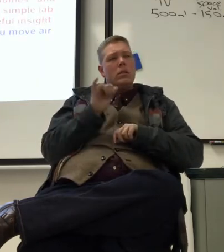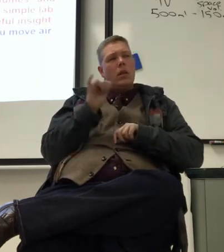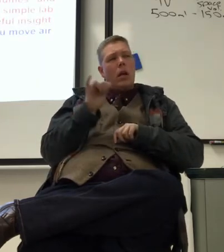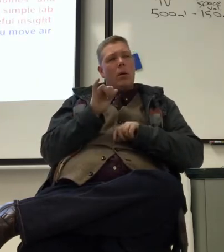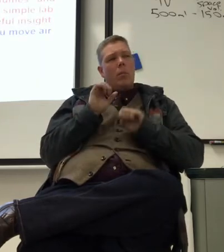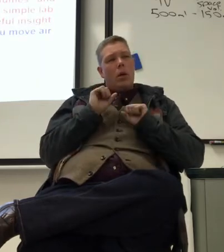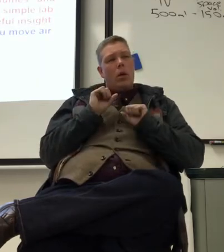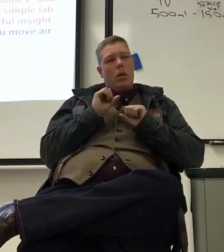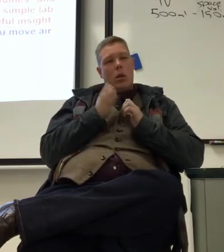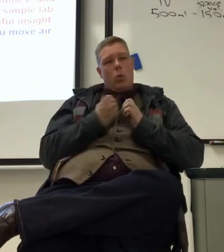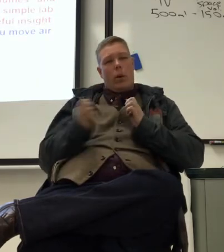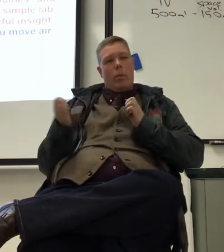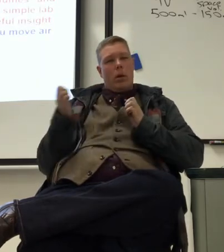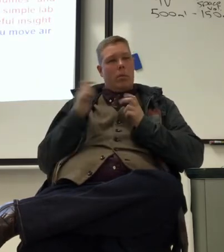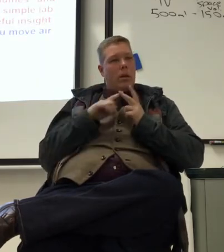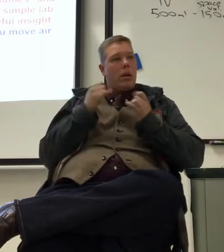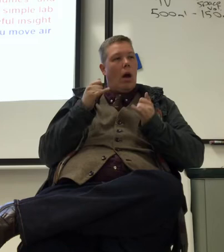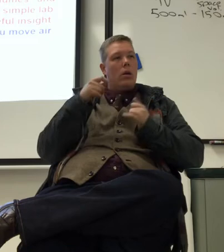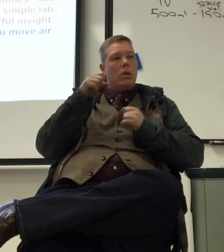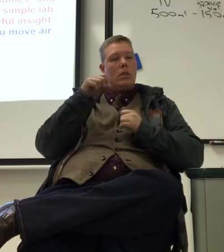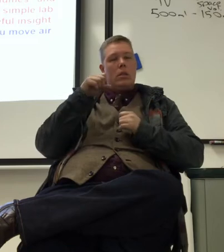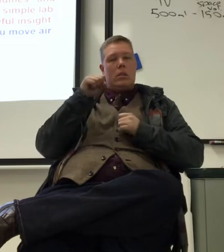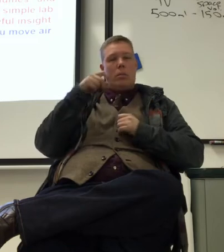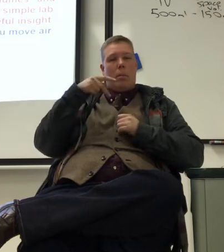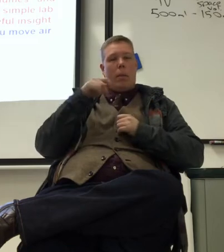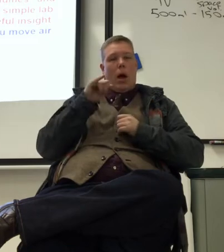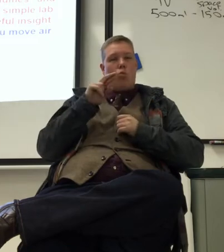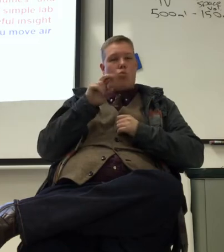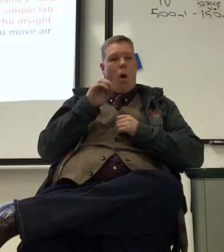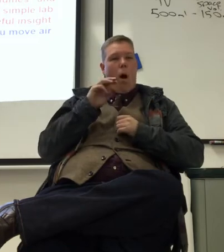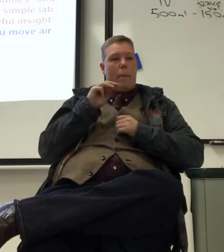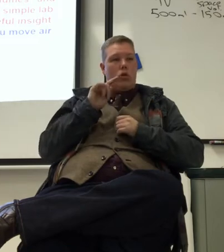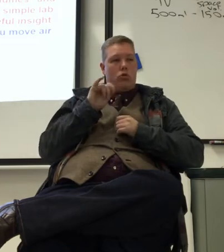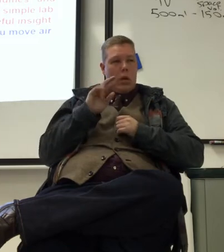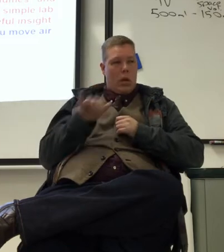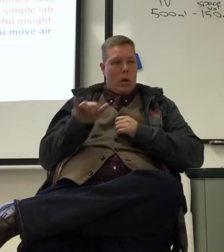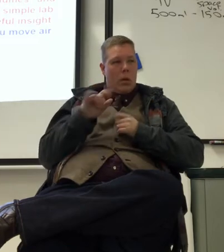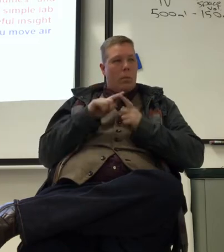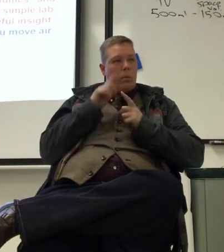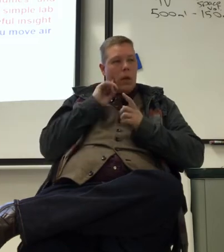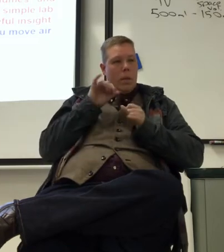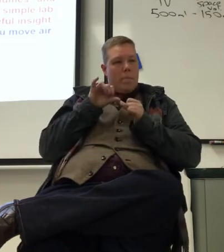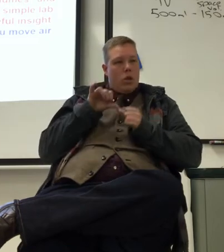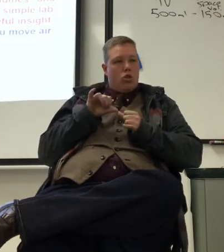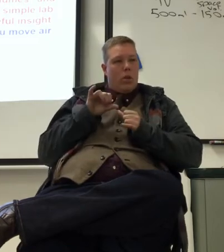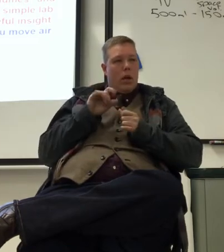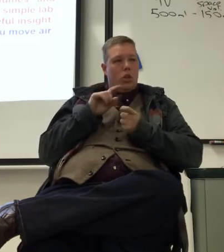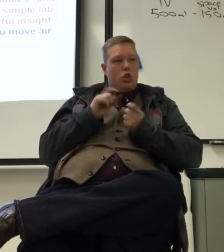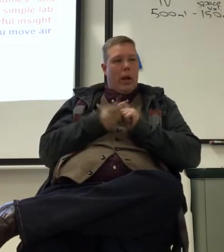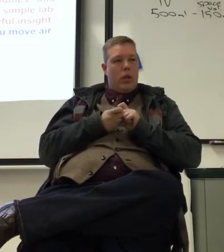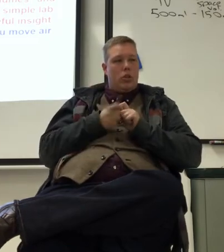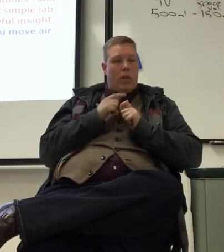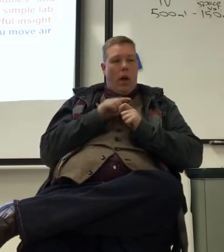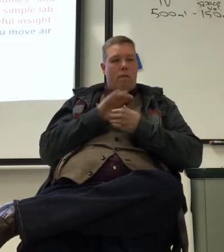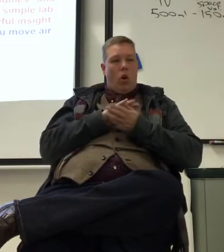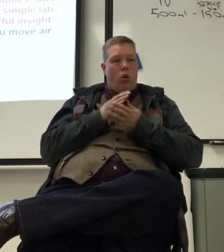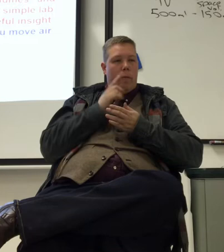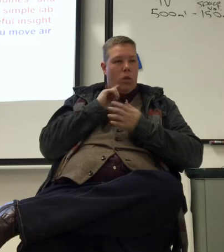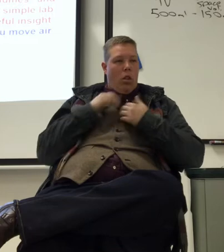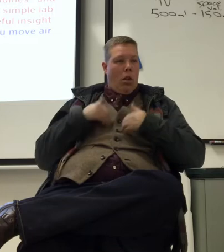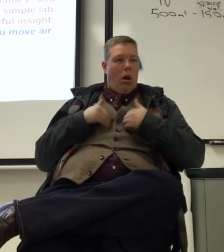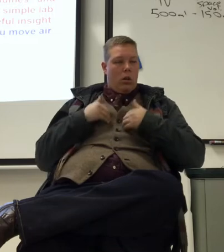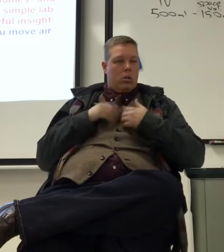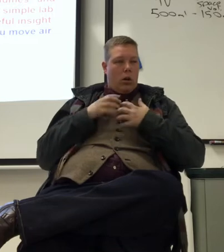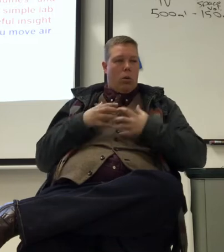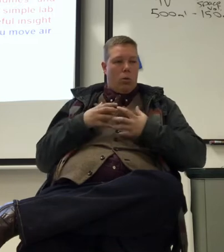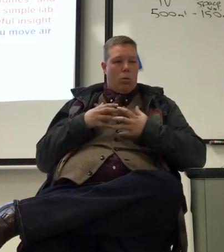spirometry. A spirometer can measure changes in lung volume. The max volume of airways in an adult is